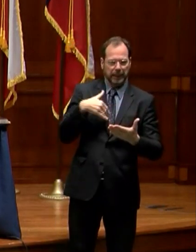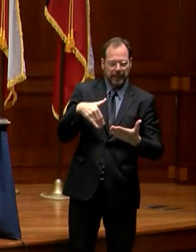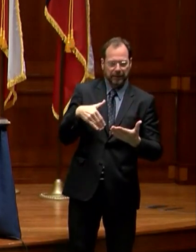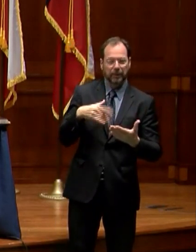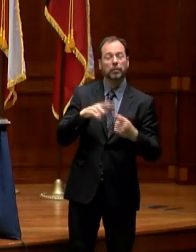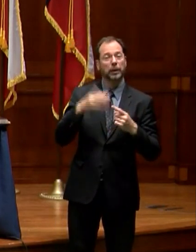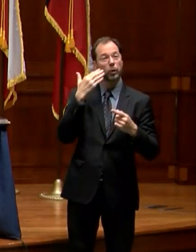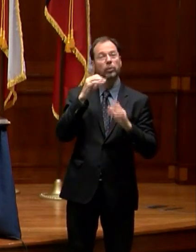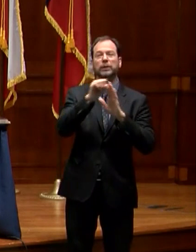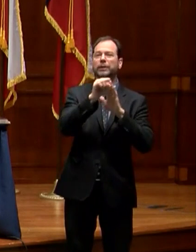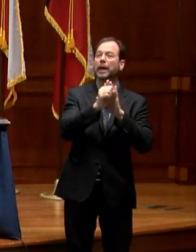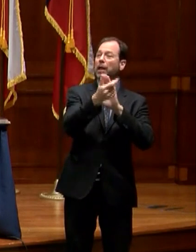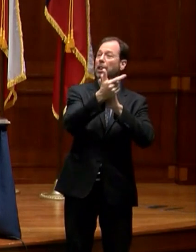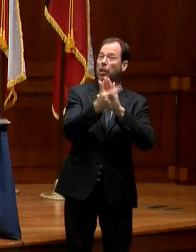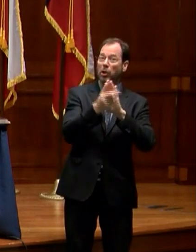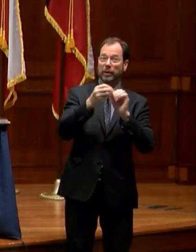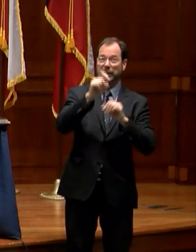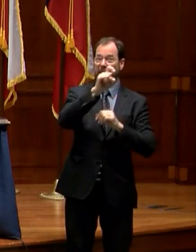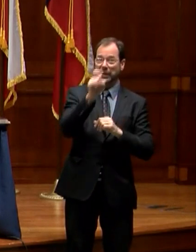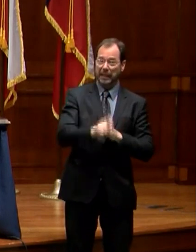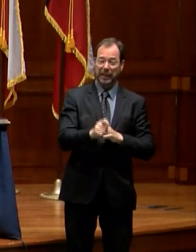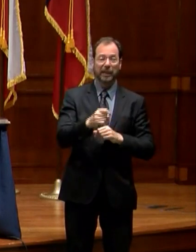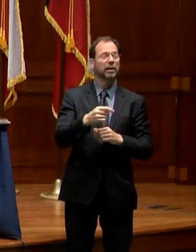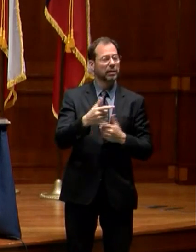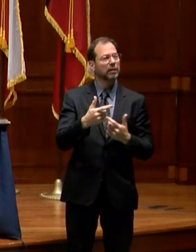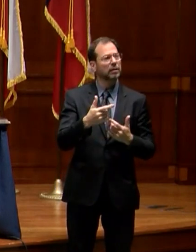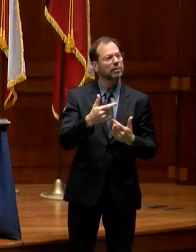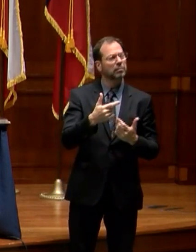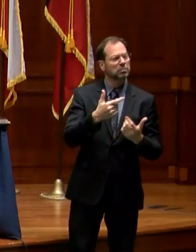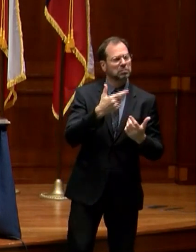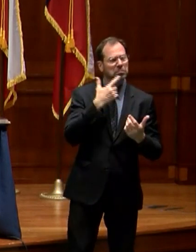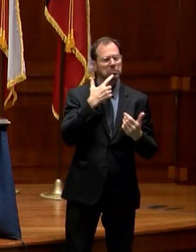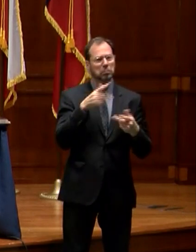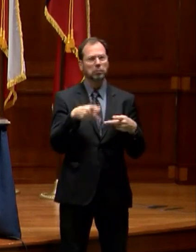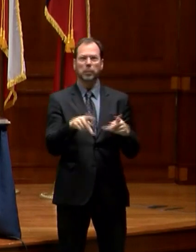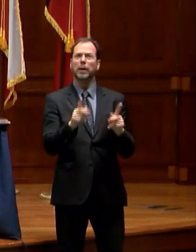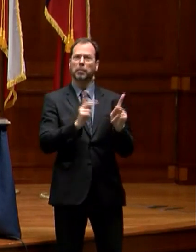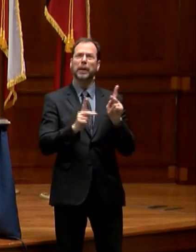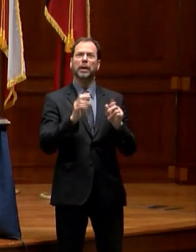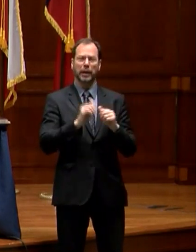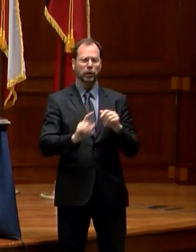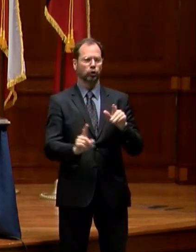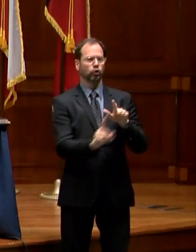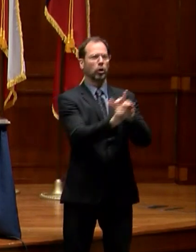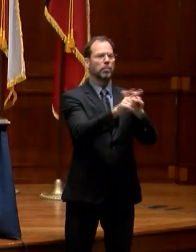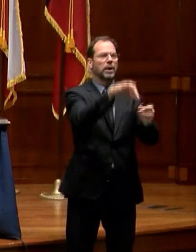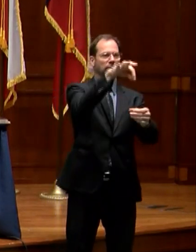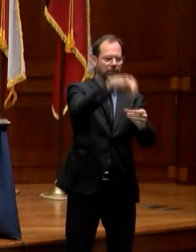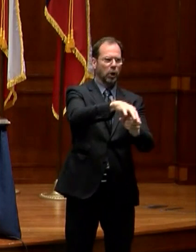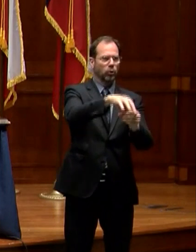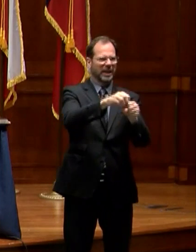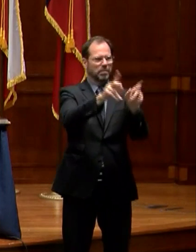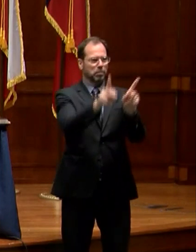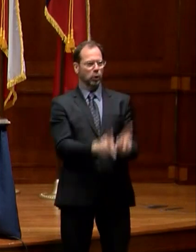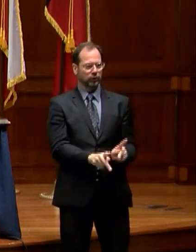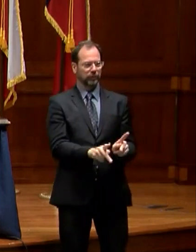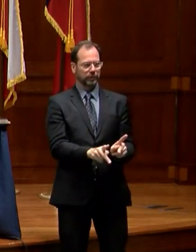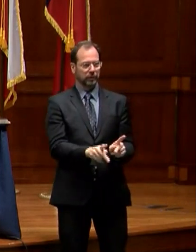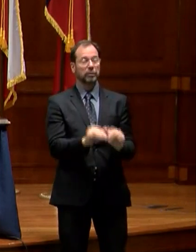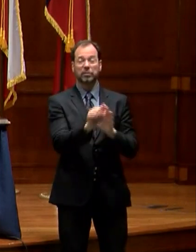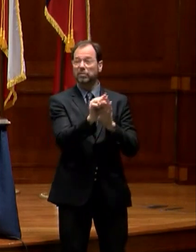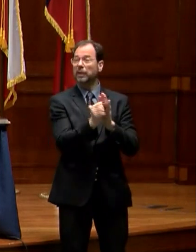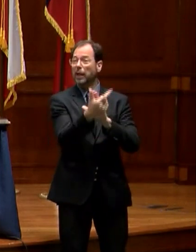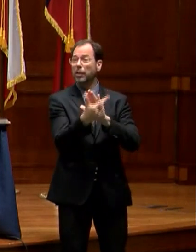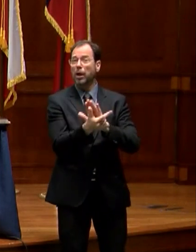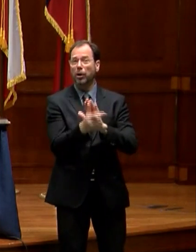is there is a state law in the state of Texas that allows people to vote in person. And that's a state